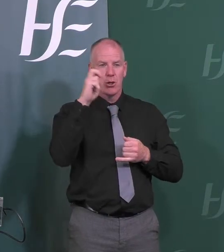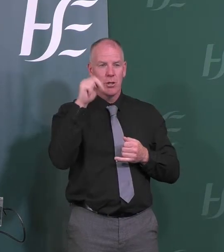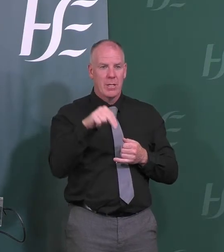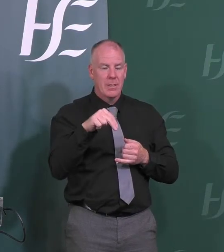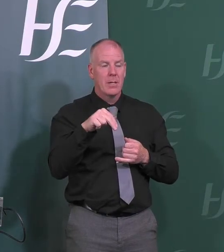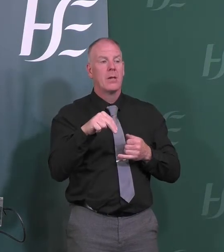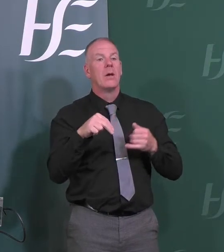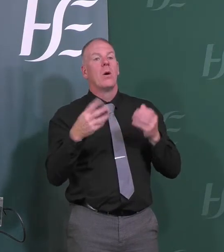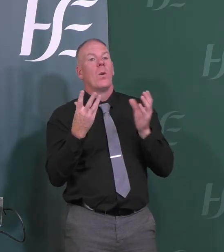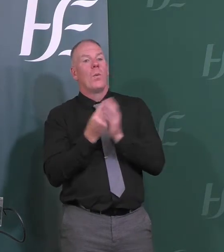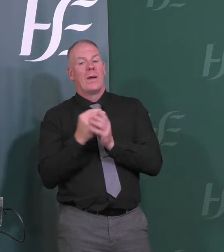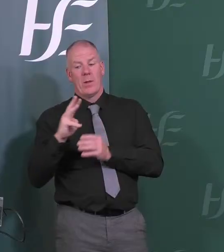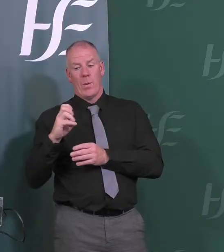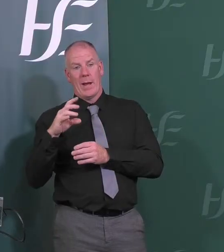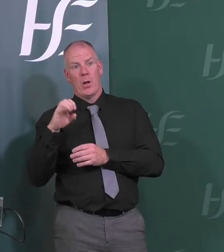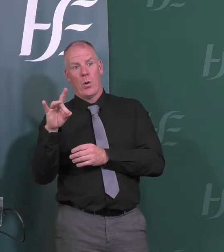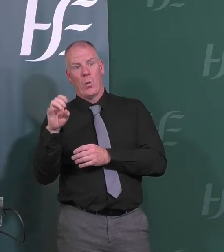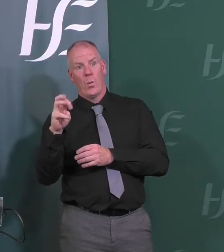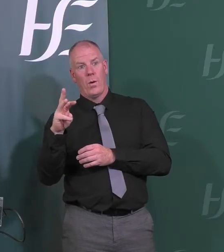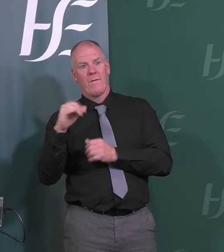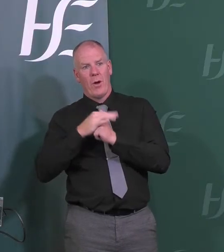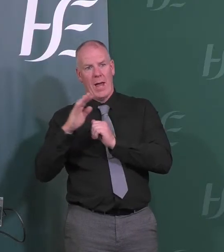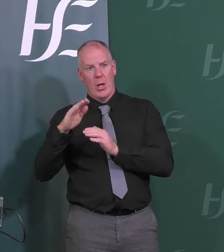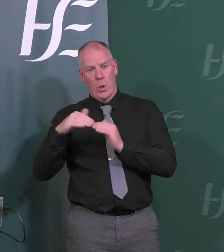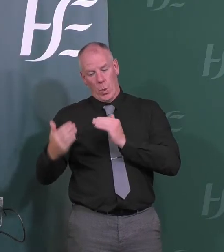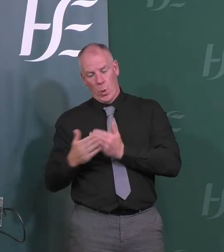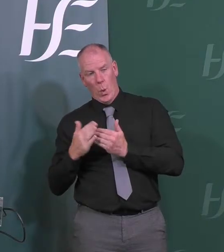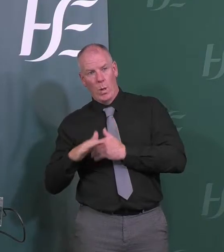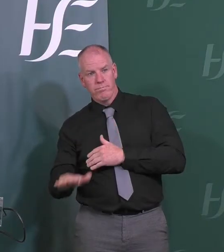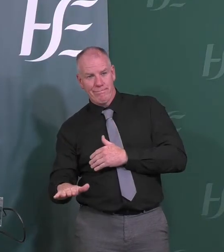counties plus Wicklow for early years, which will start after the bank